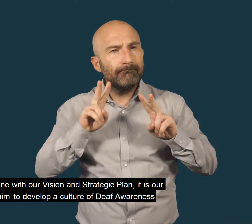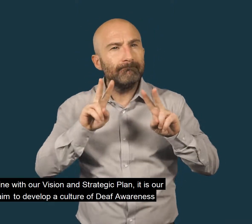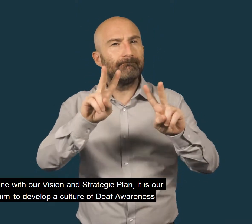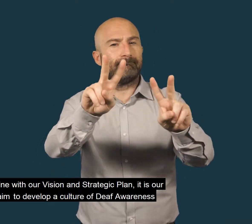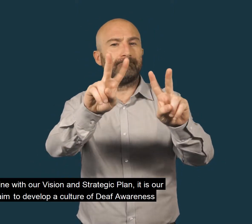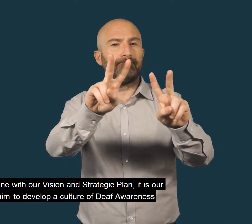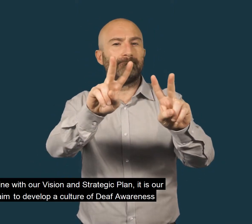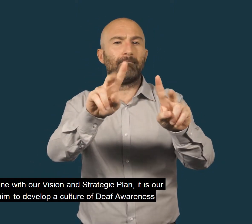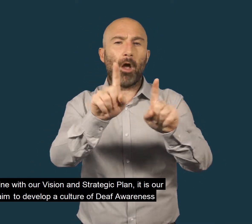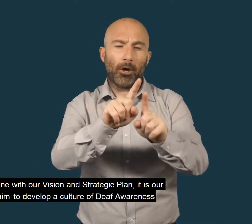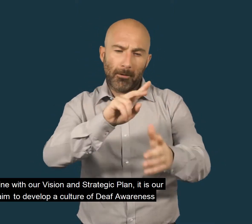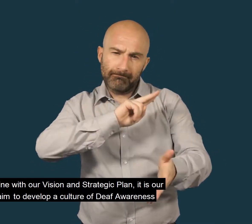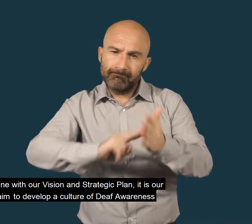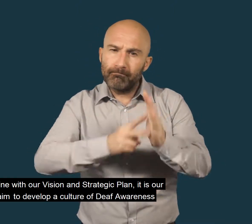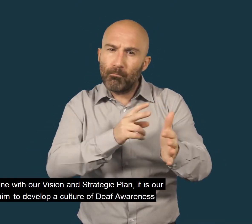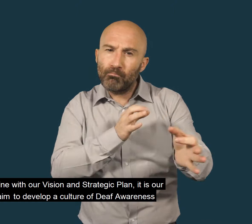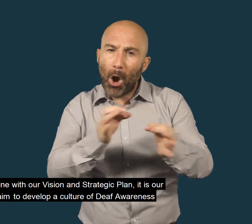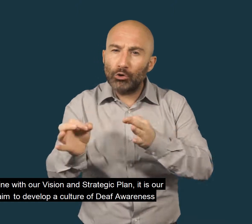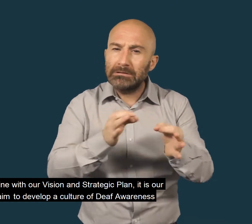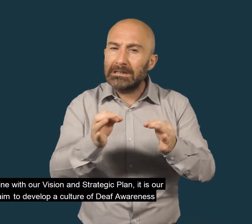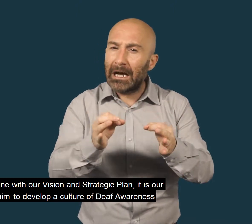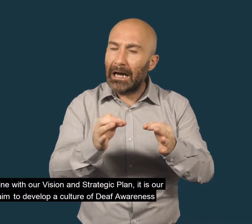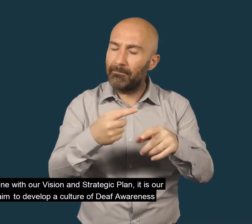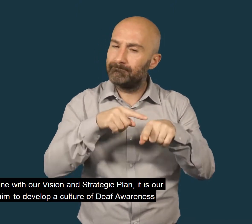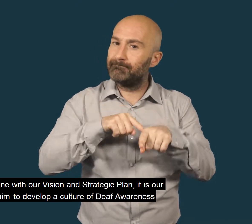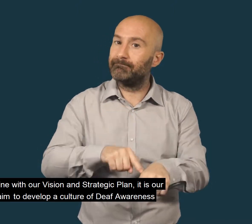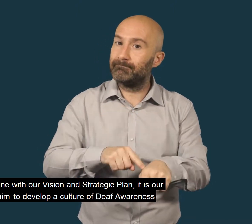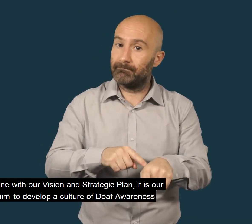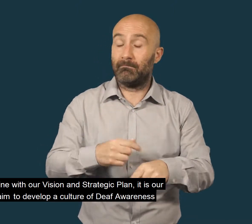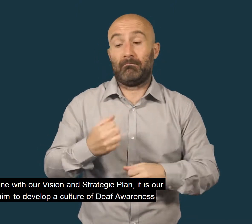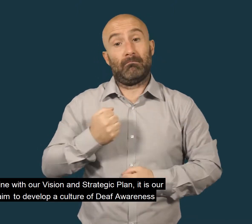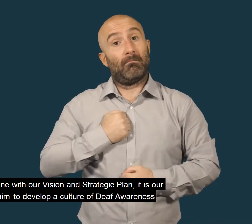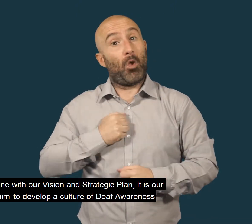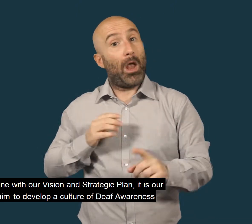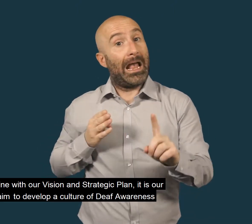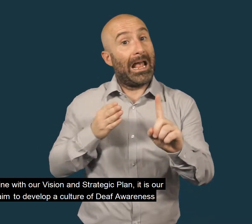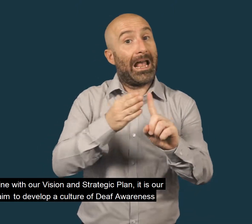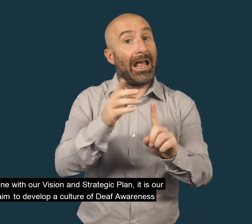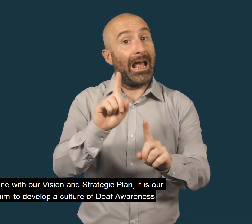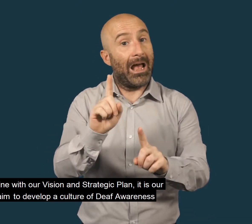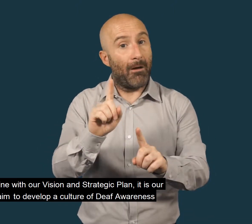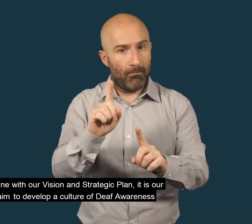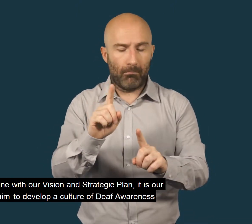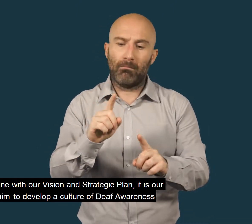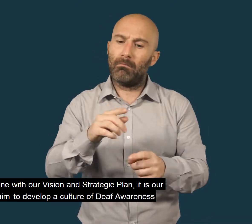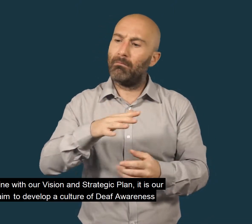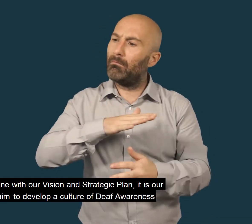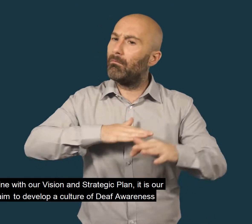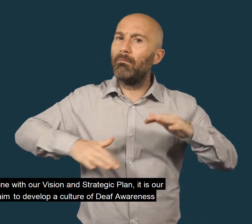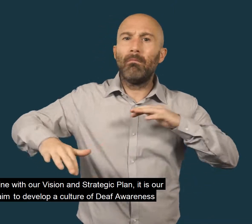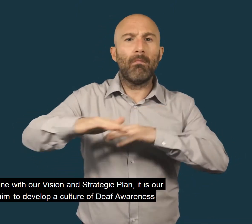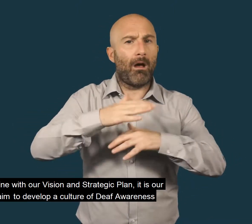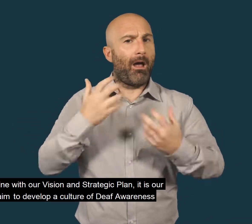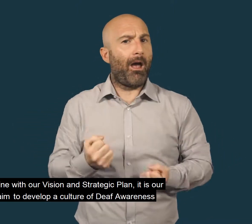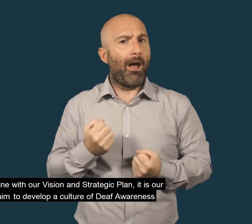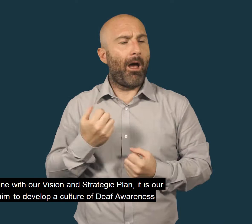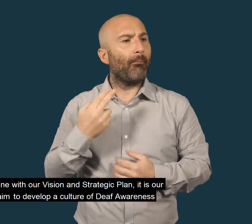In line with our vision and strategic plan, it is our aim to develop a culture of deaf awareness within the organisation